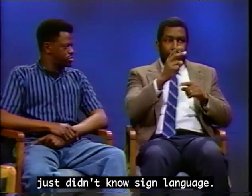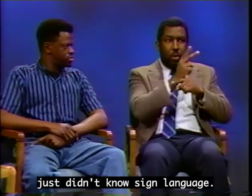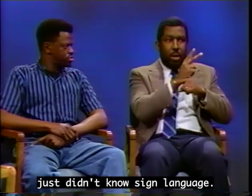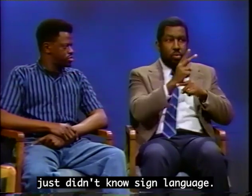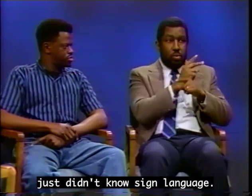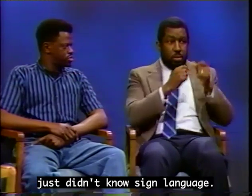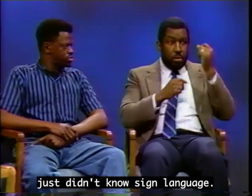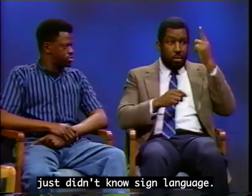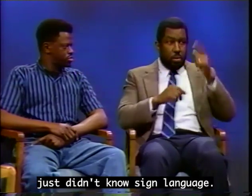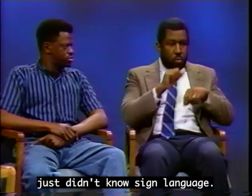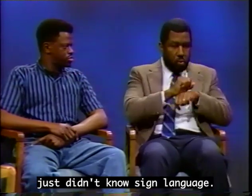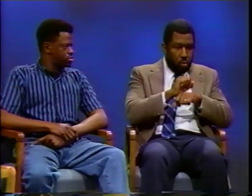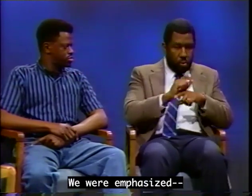language.